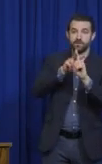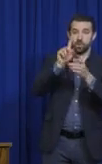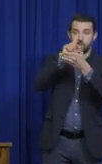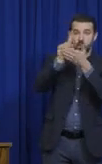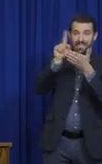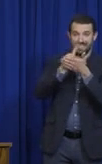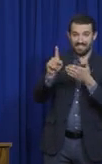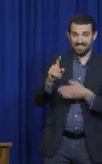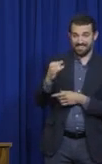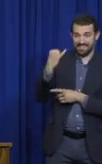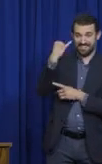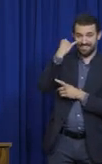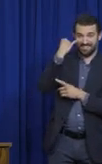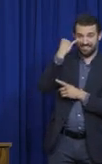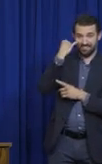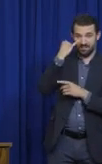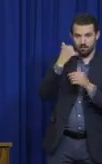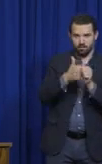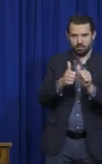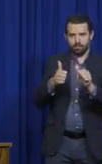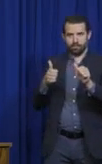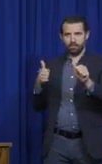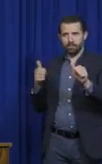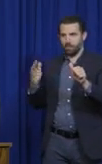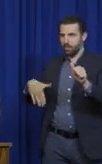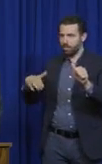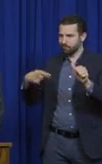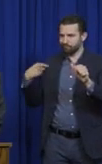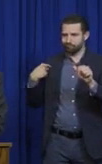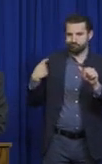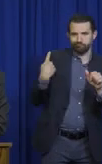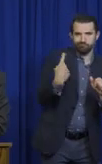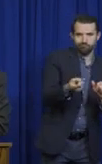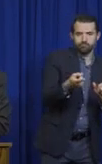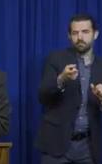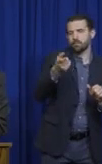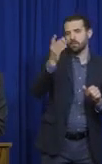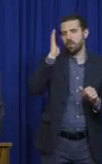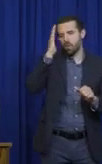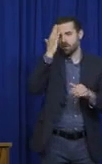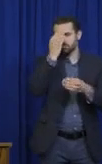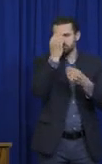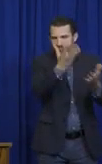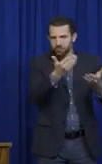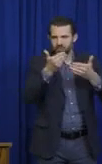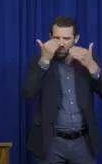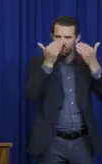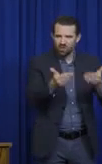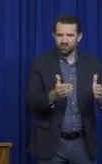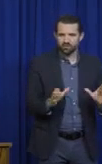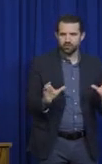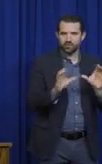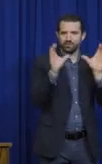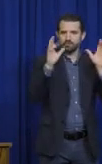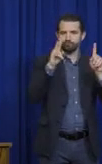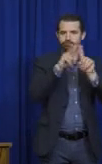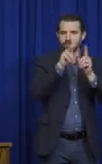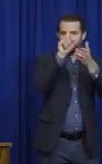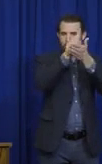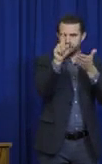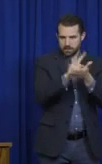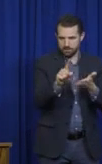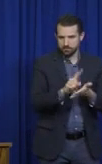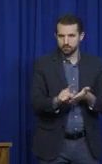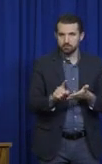weekly certifications to be filed, you will be advised to file those certifications. The system